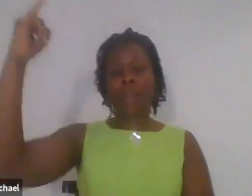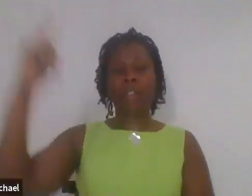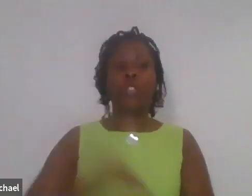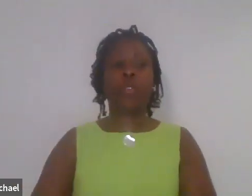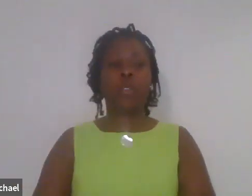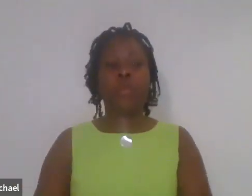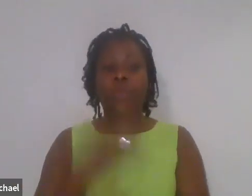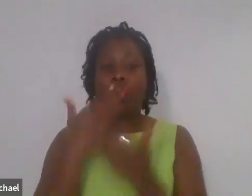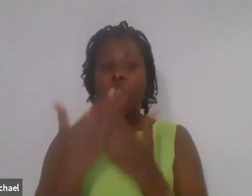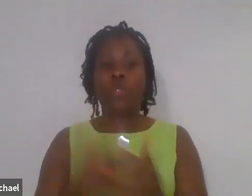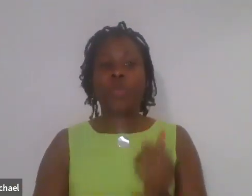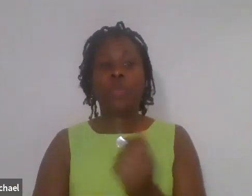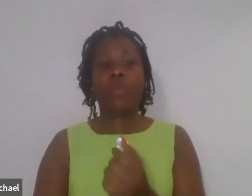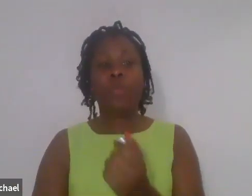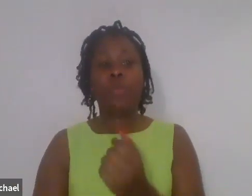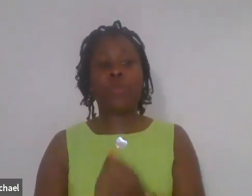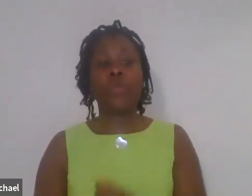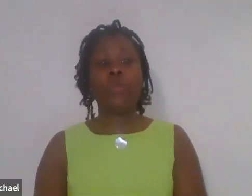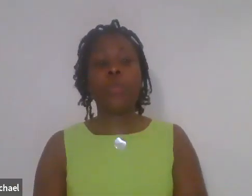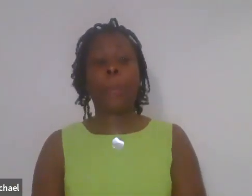beyond your imagination. Thank you.